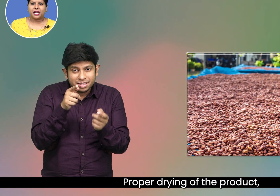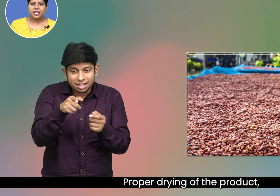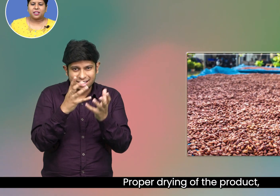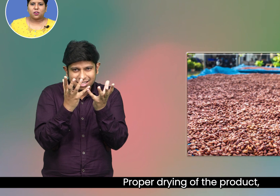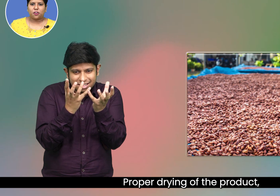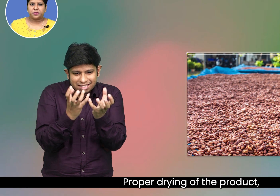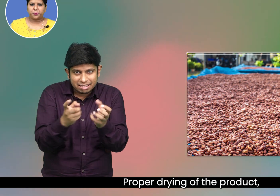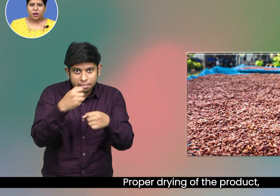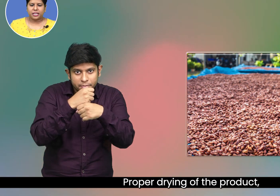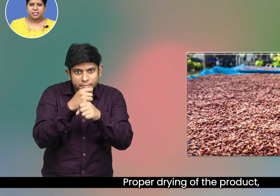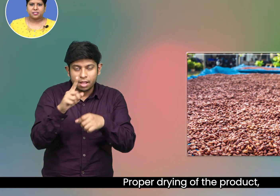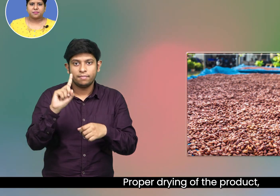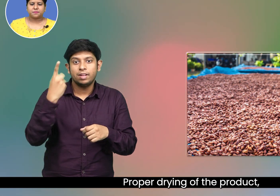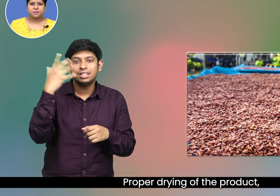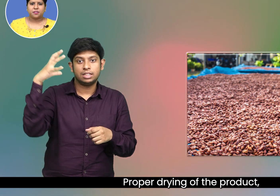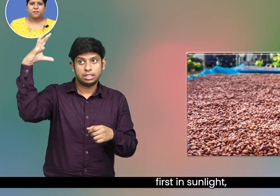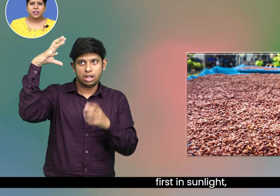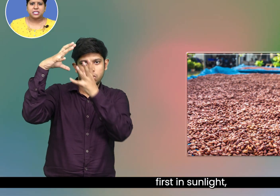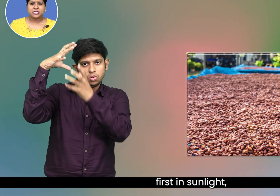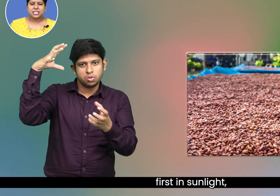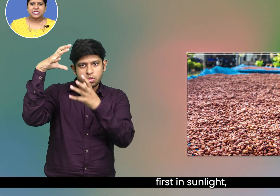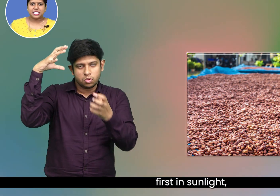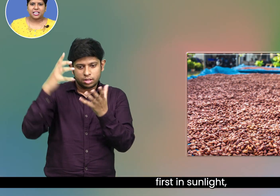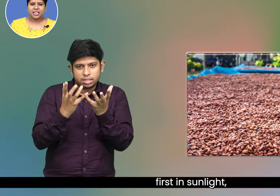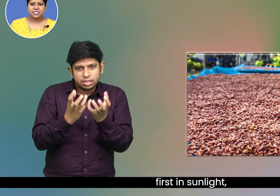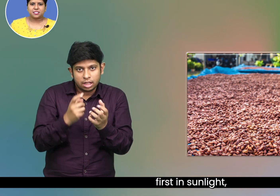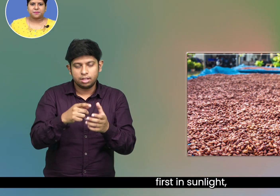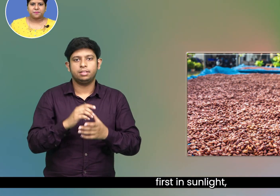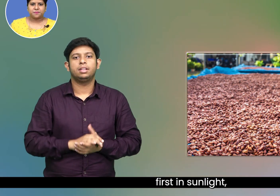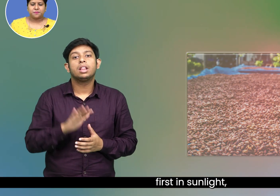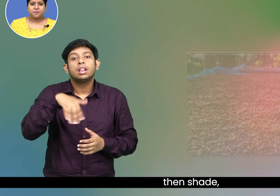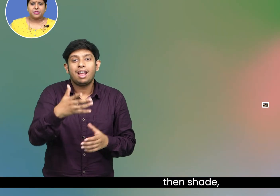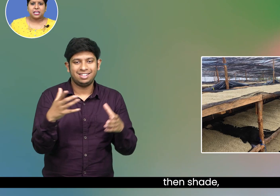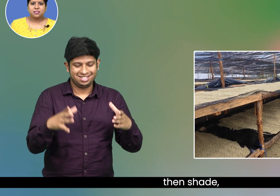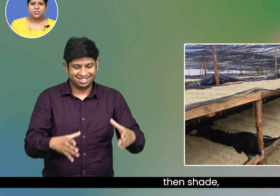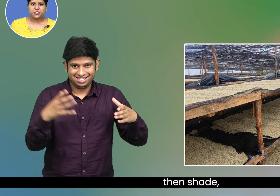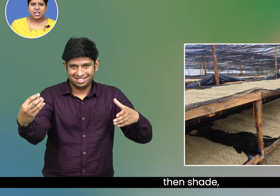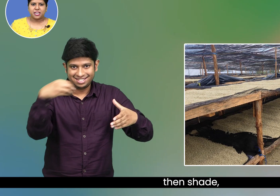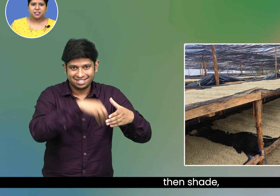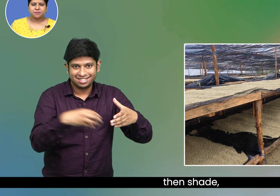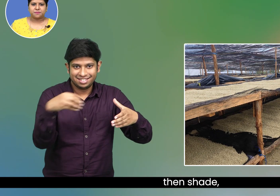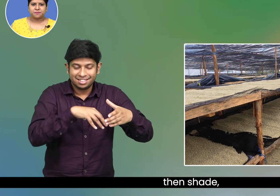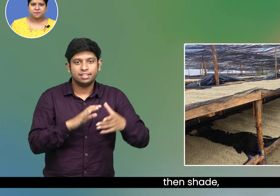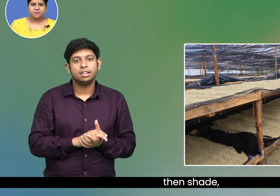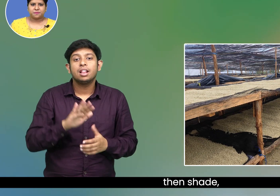proper drying of the product, first in sunlight, then